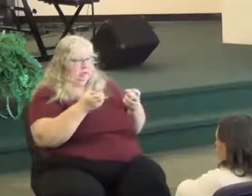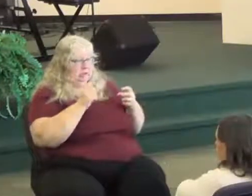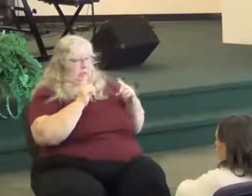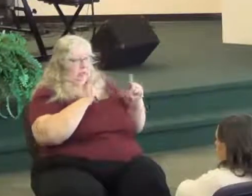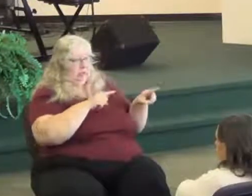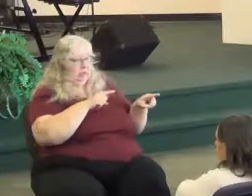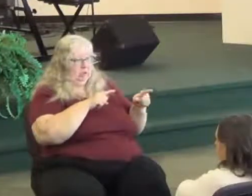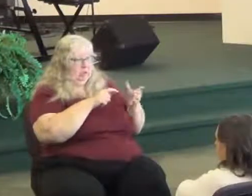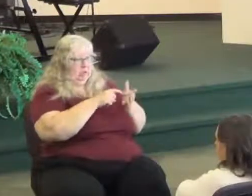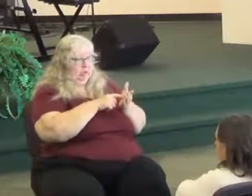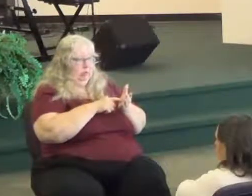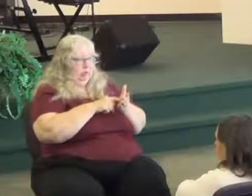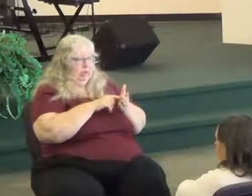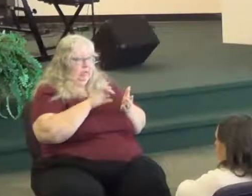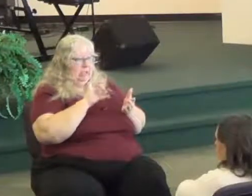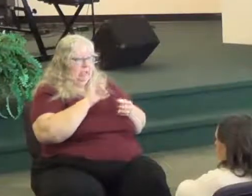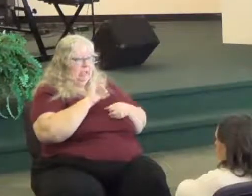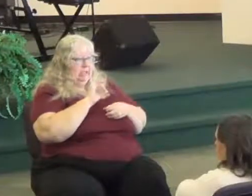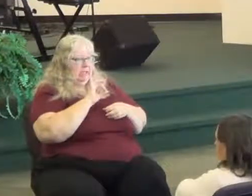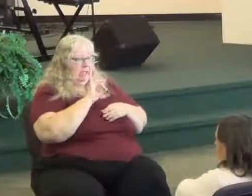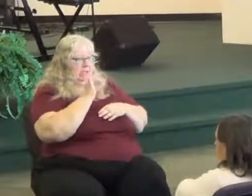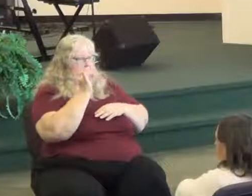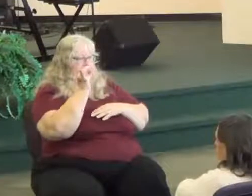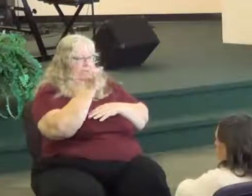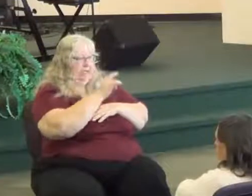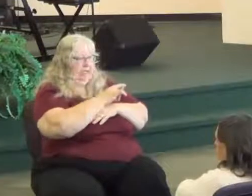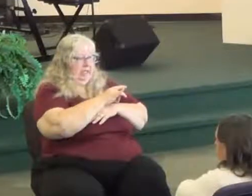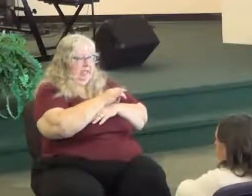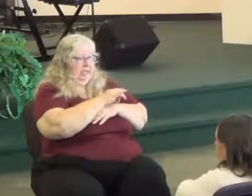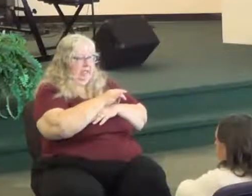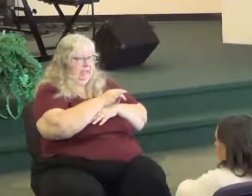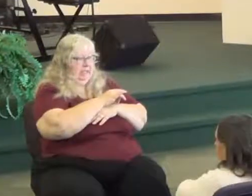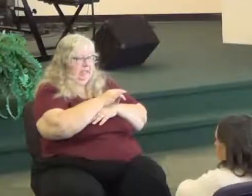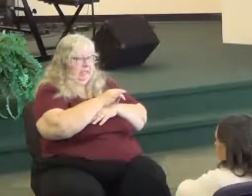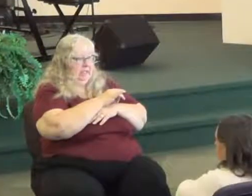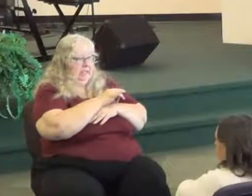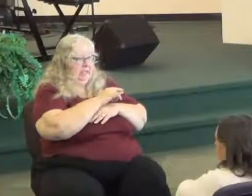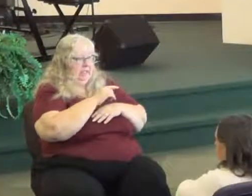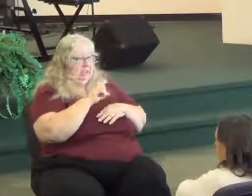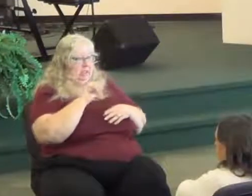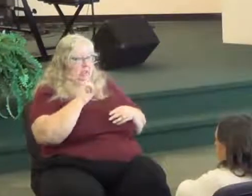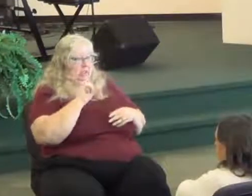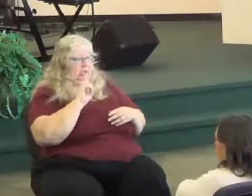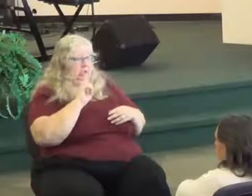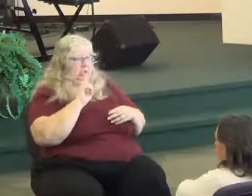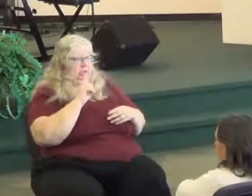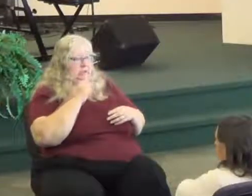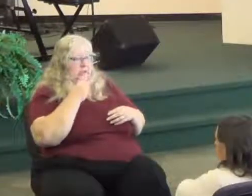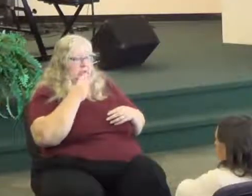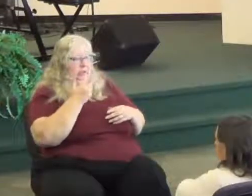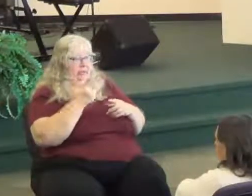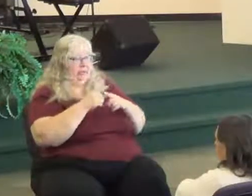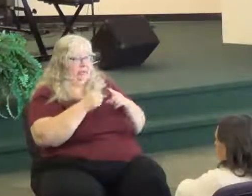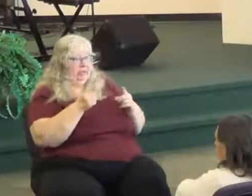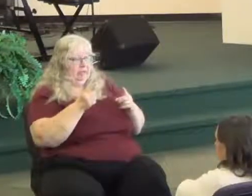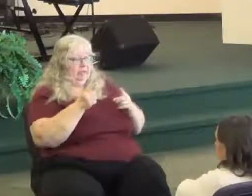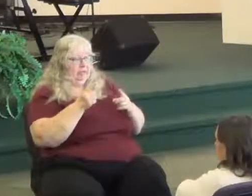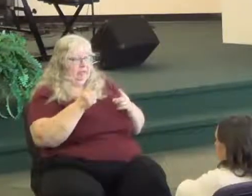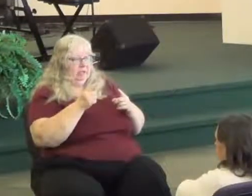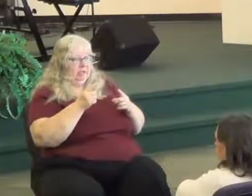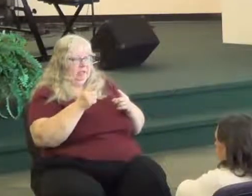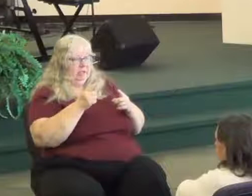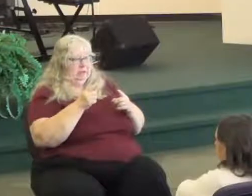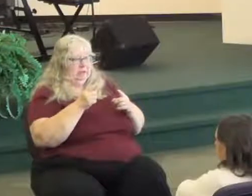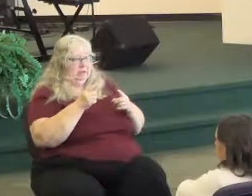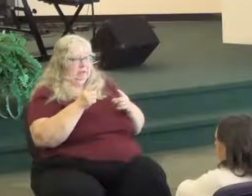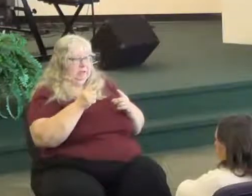took 8 days to be considered clean again. You had to go through 3 ceremonies. One on the first day, one on the 7th day, one on the 8th day. Because they want to make sure that you're really